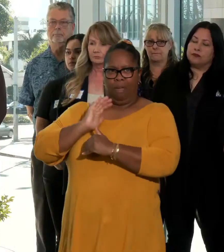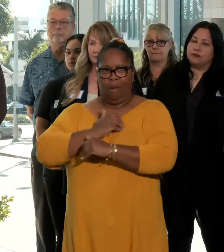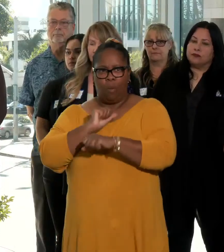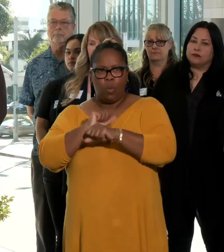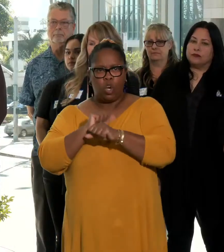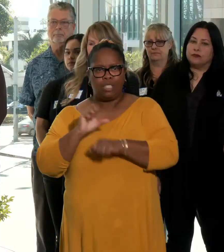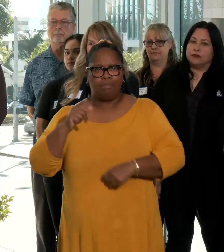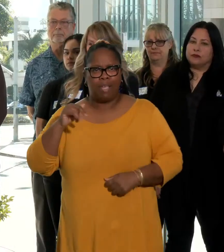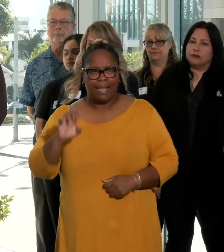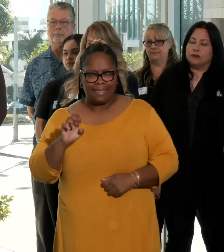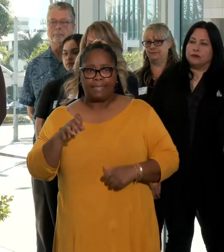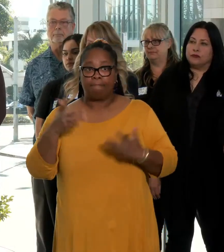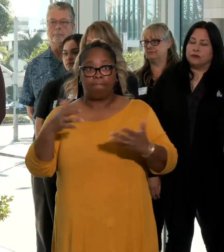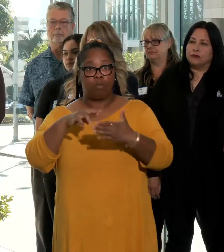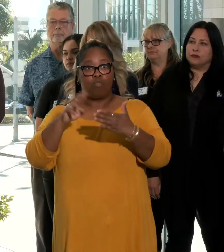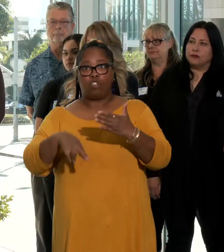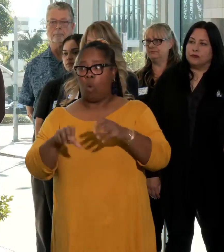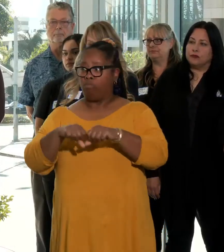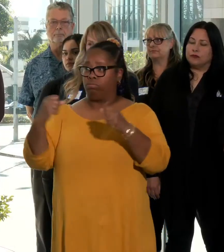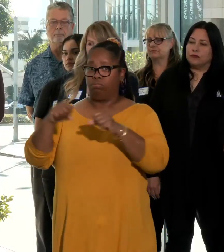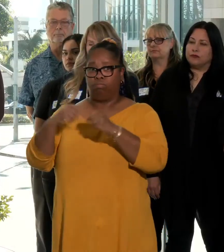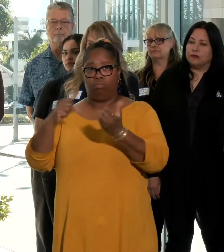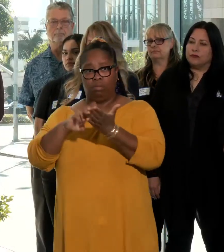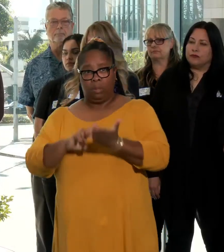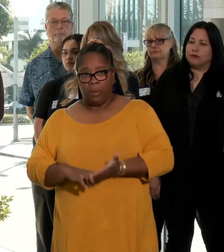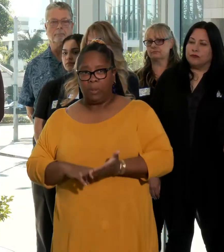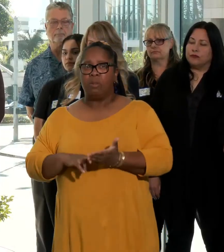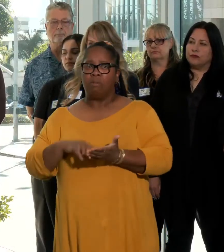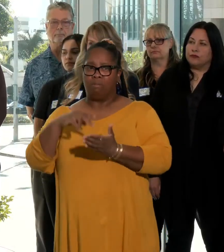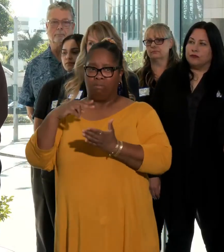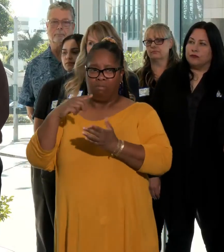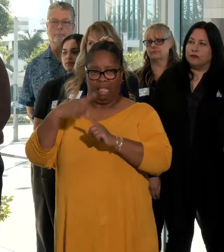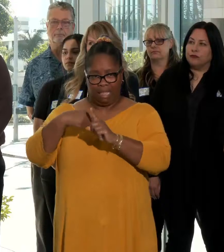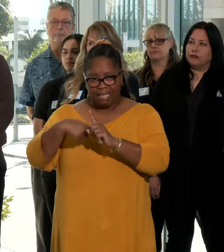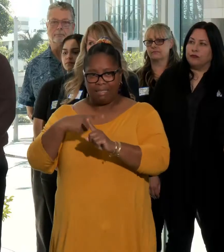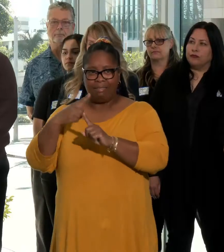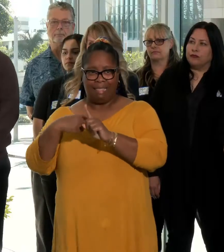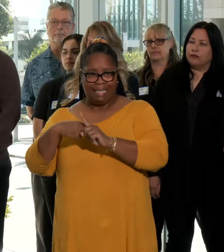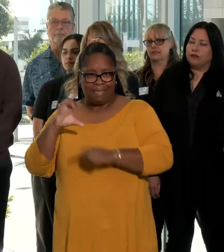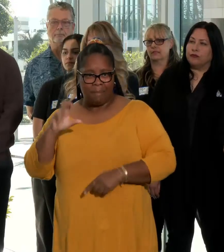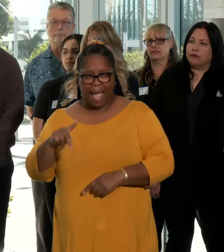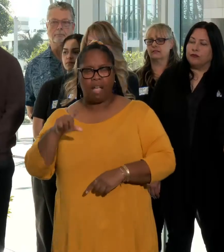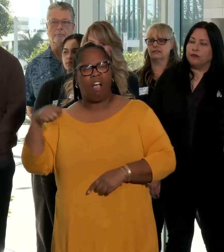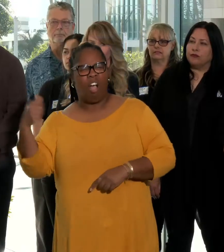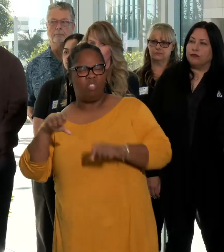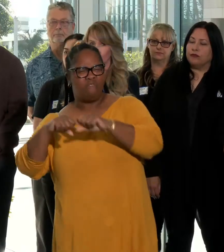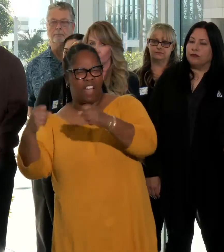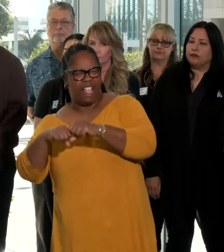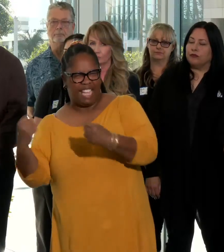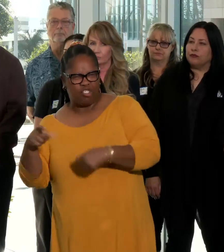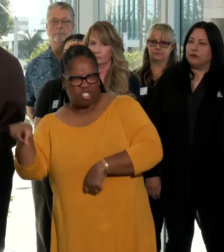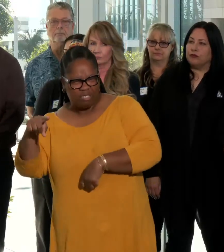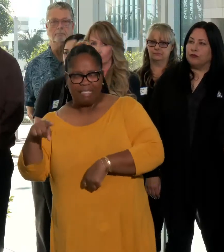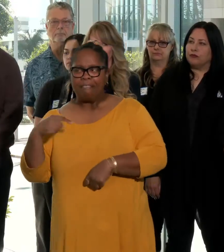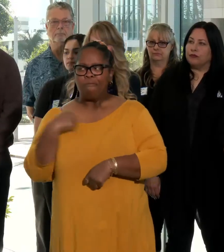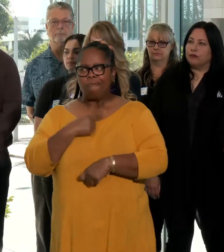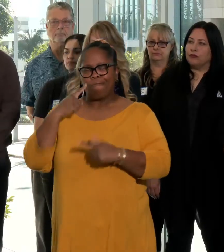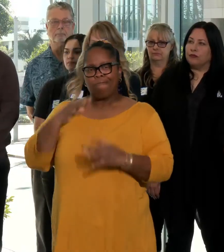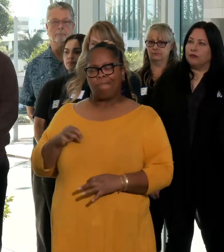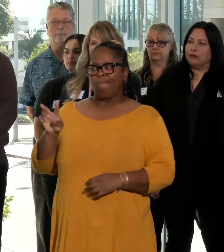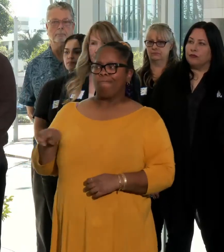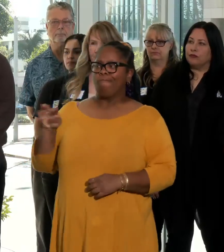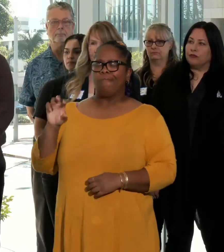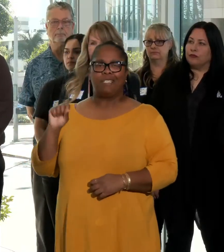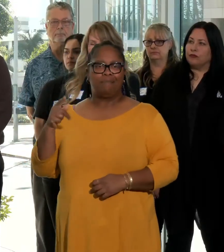under. And as a result of these violations of the lease and leaseback, among other violations, we have determined that SPCA-LA no